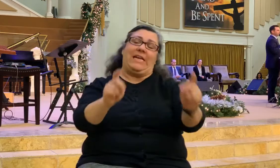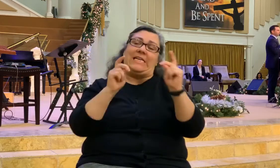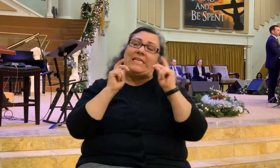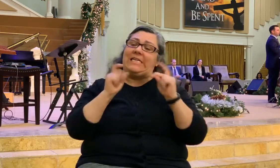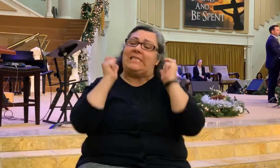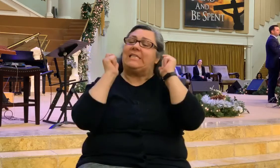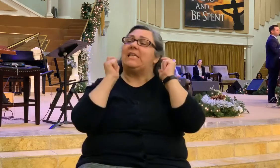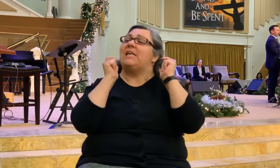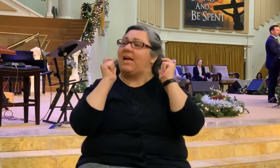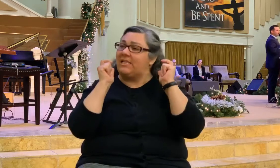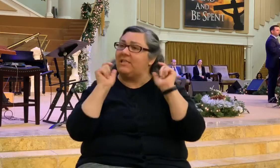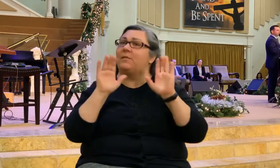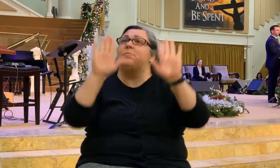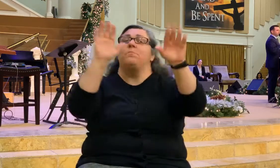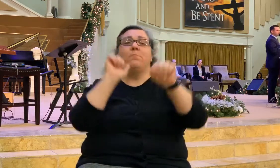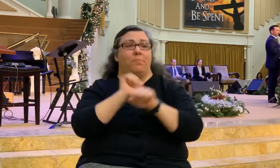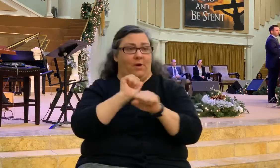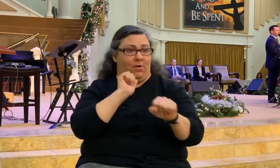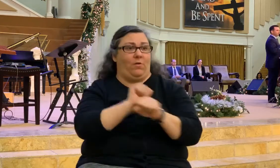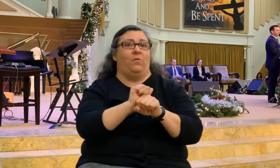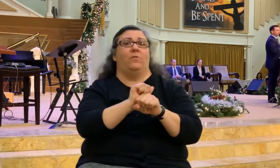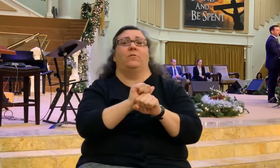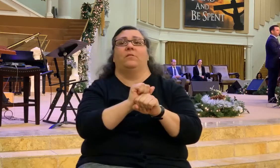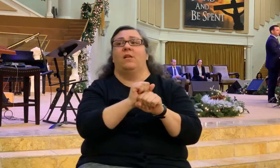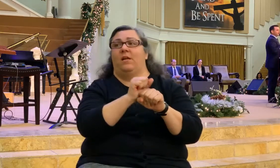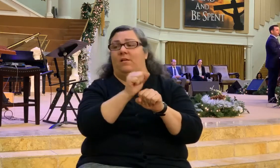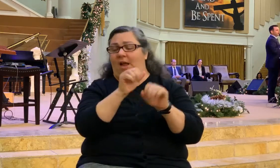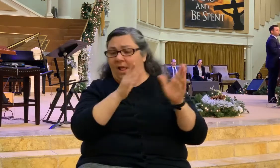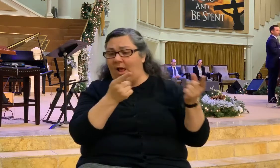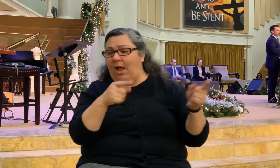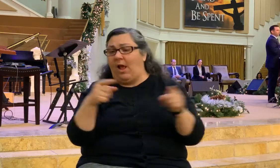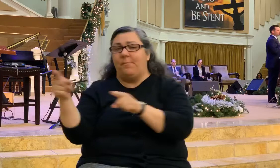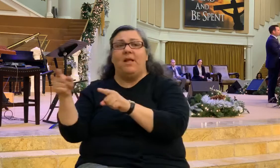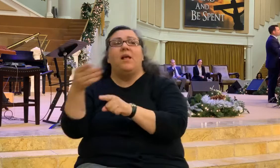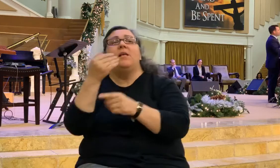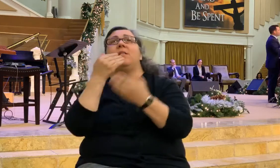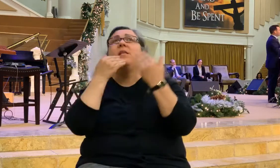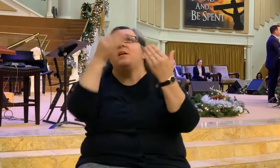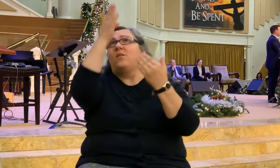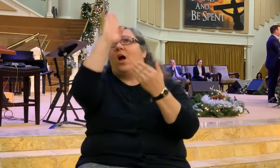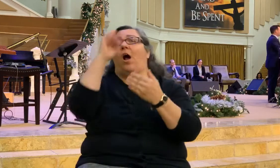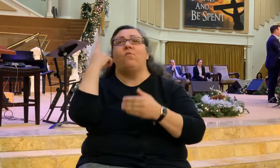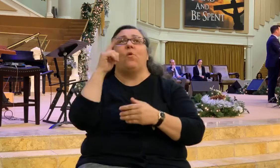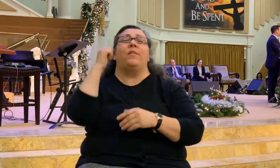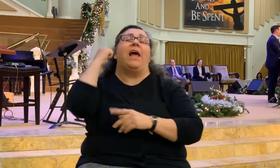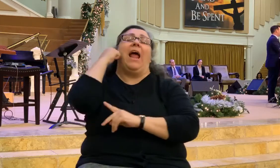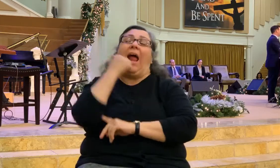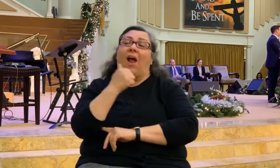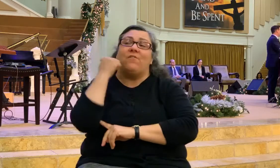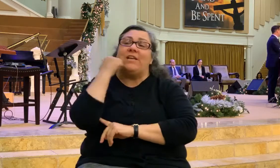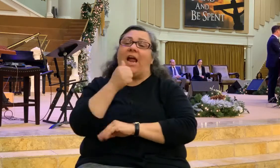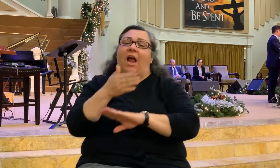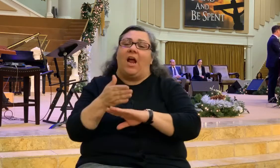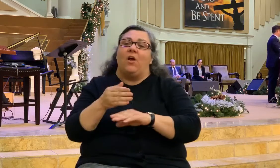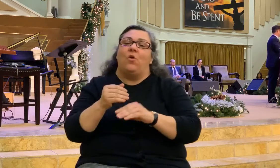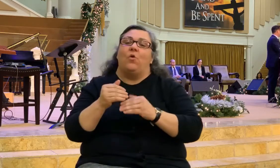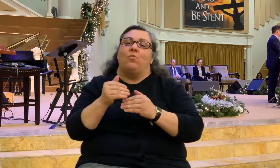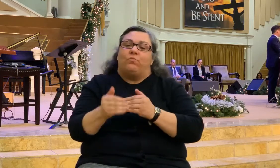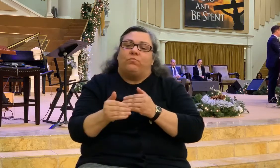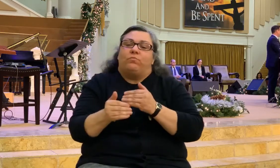instantaneous, miraculous moves of God. Thank God for the everyday incremental growth that we